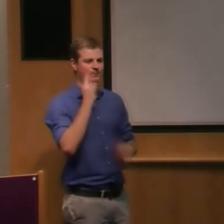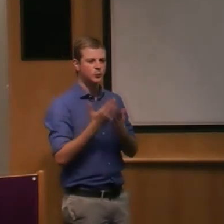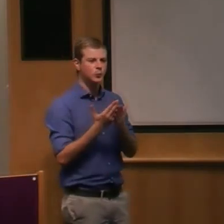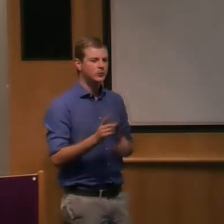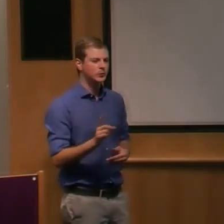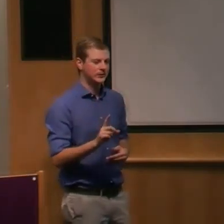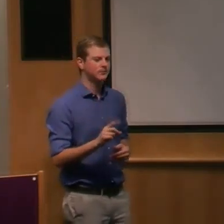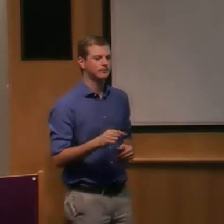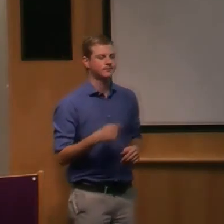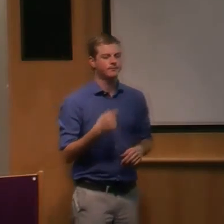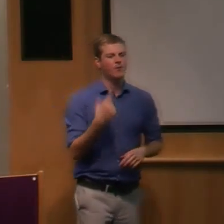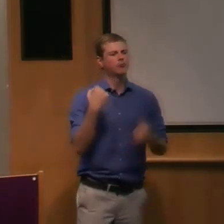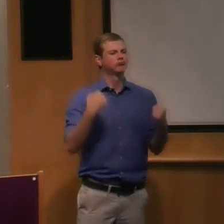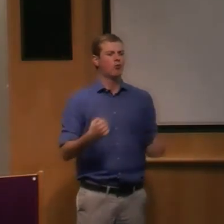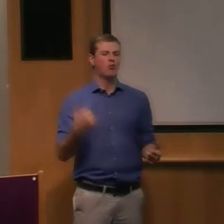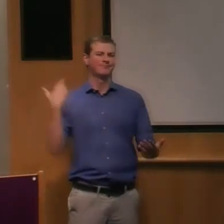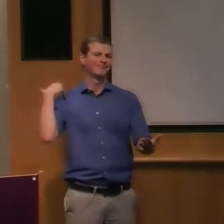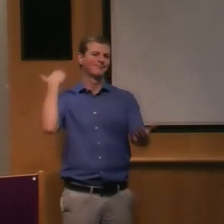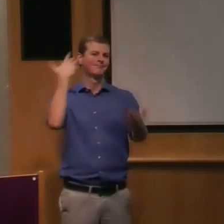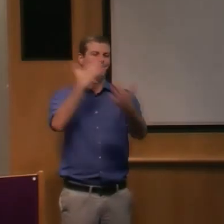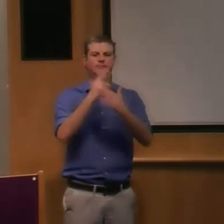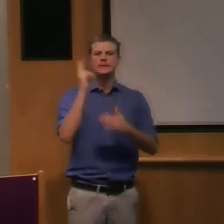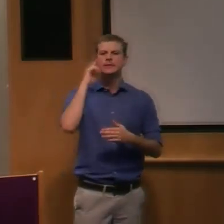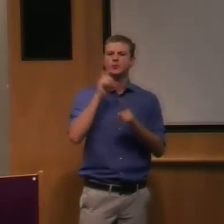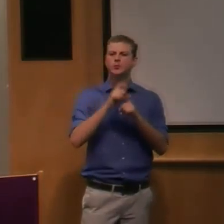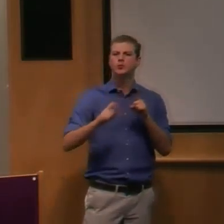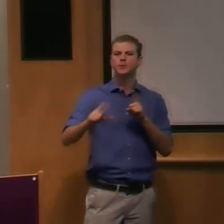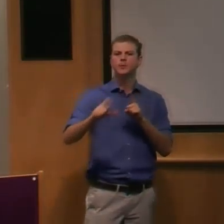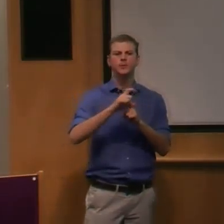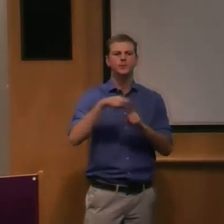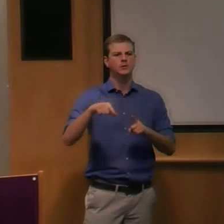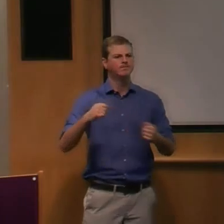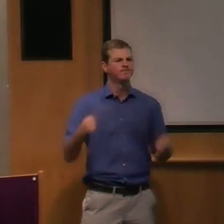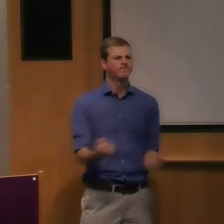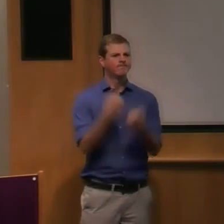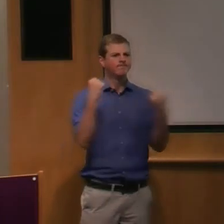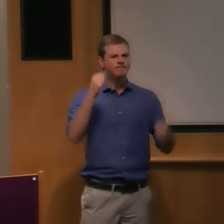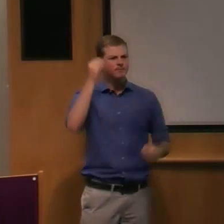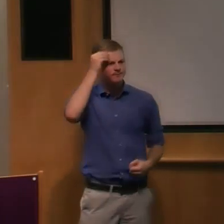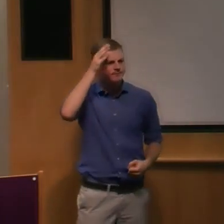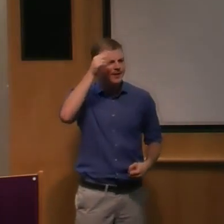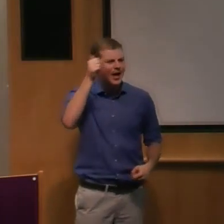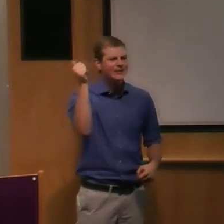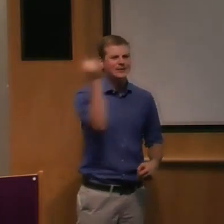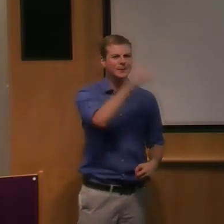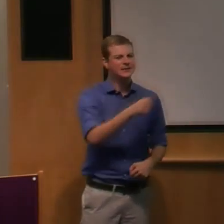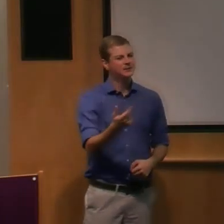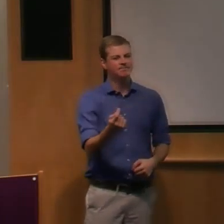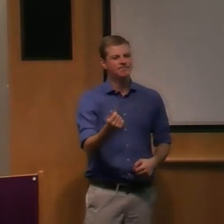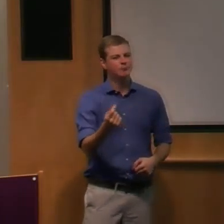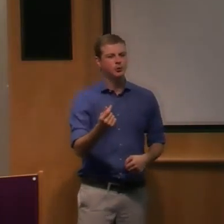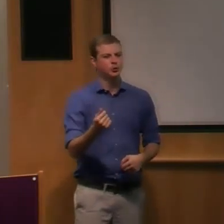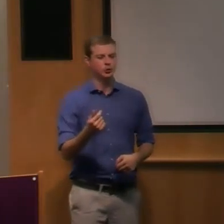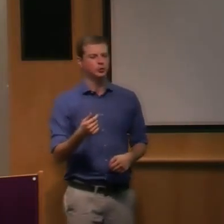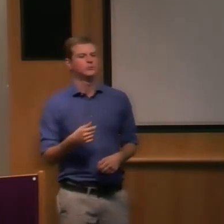the deaf community, what do we see? What we see is that historically, the deaf community haven't had